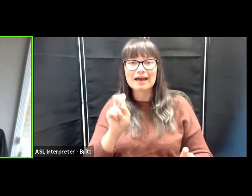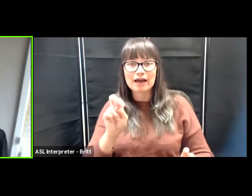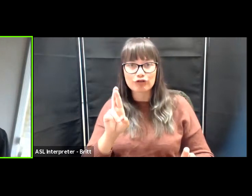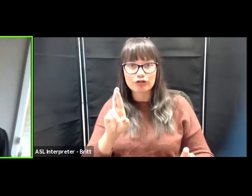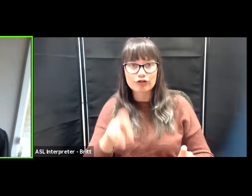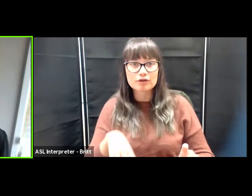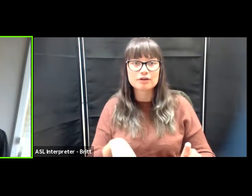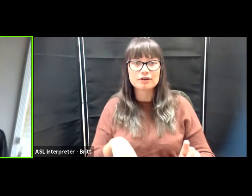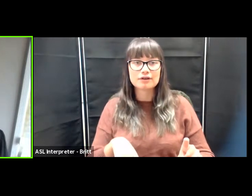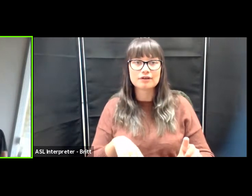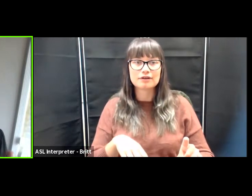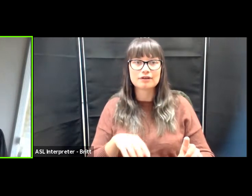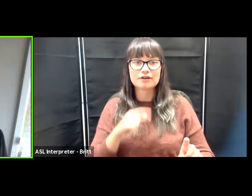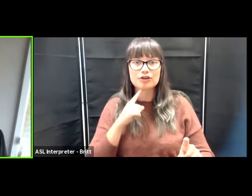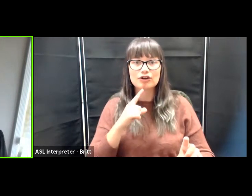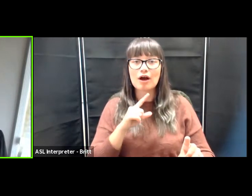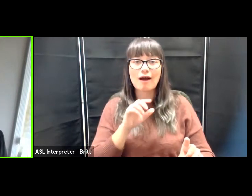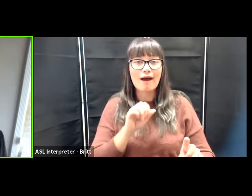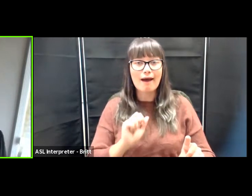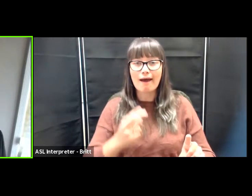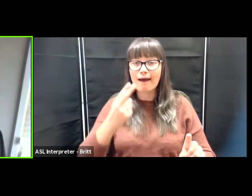gonna go